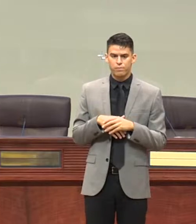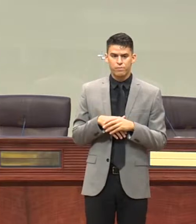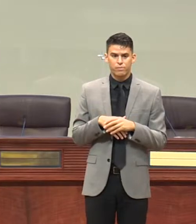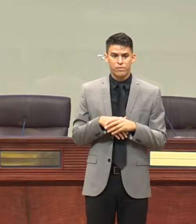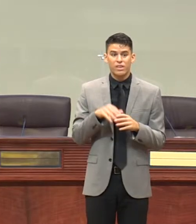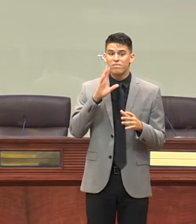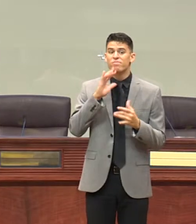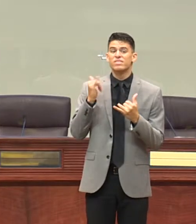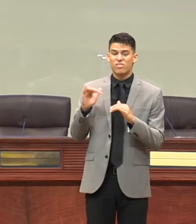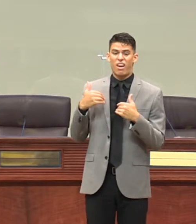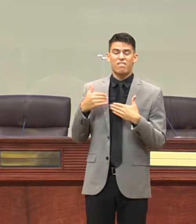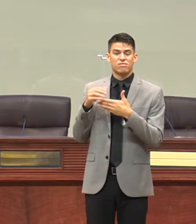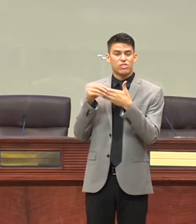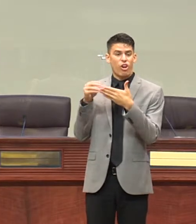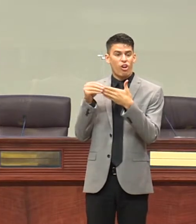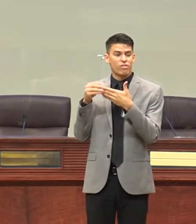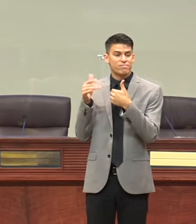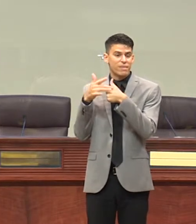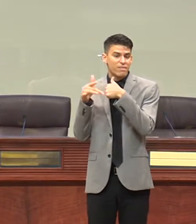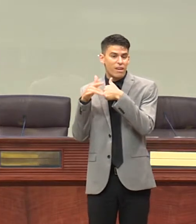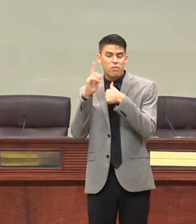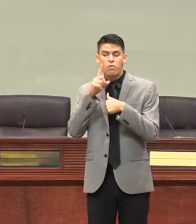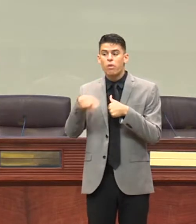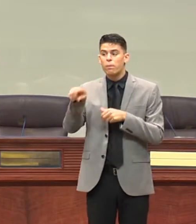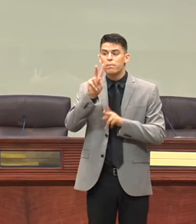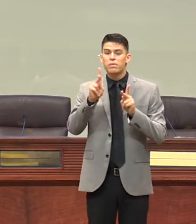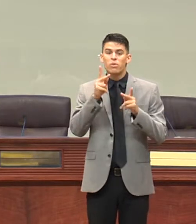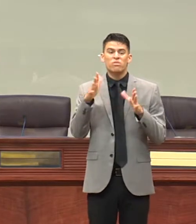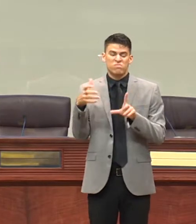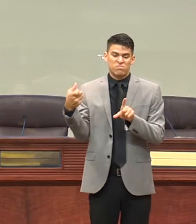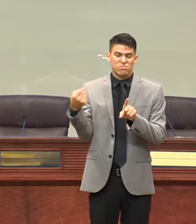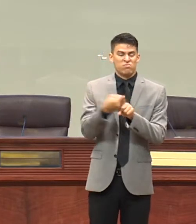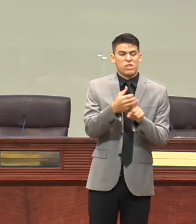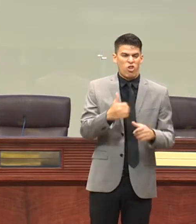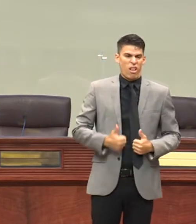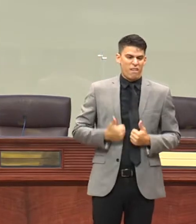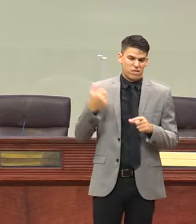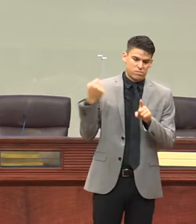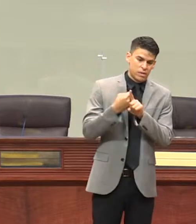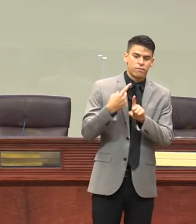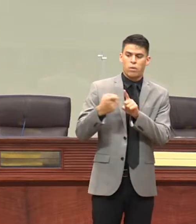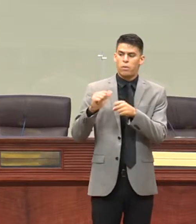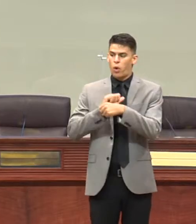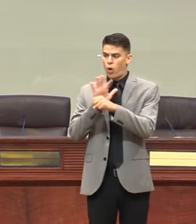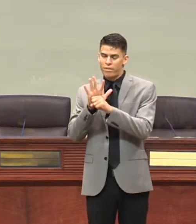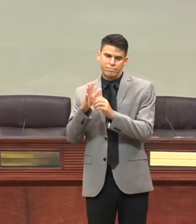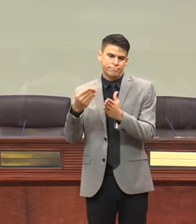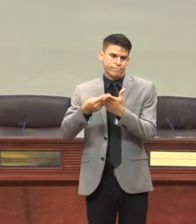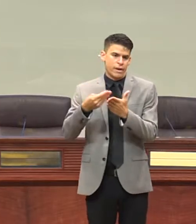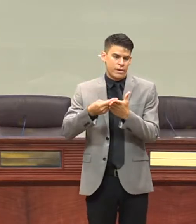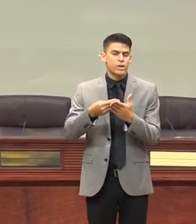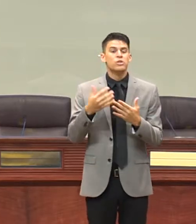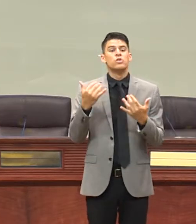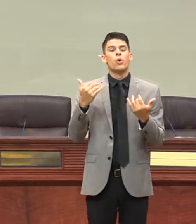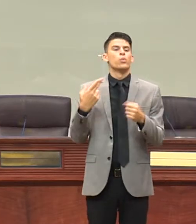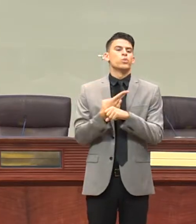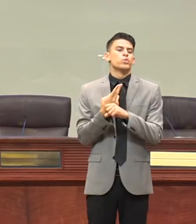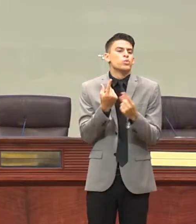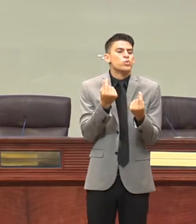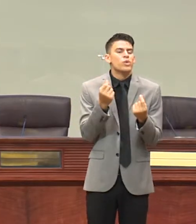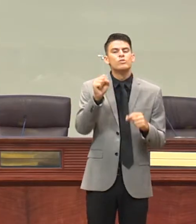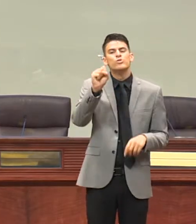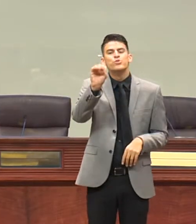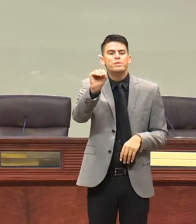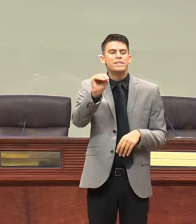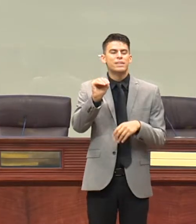dollars available for persons who have been impacted by COVID. And so we will use our social media platforms. We will